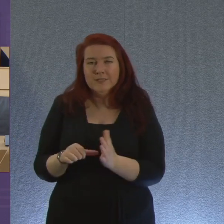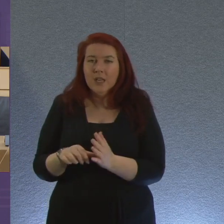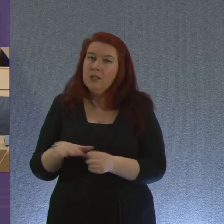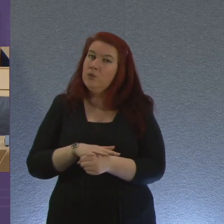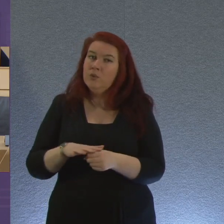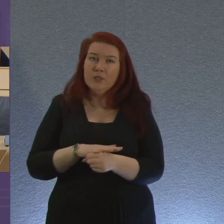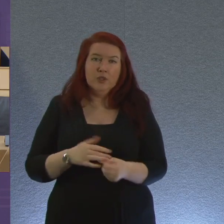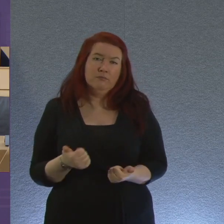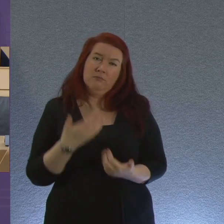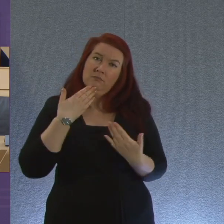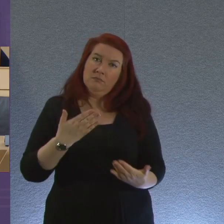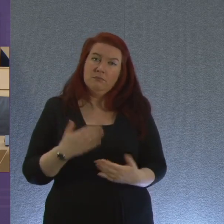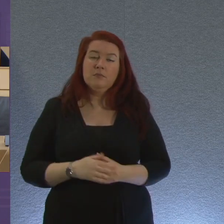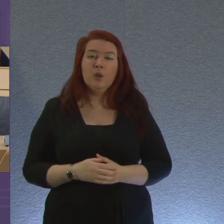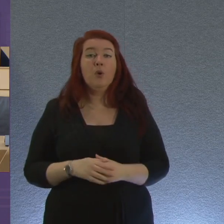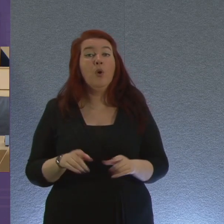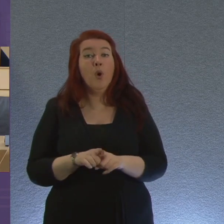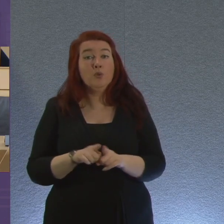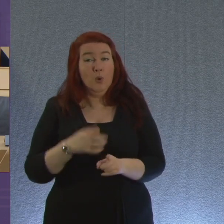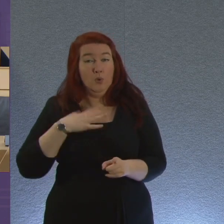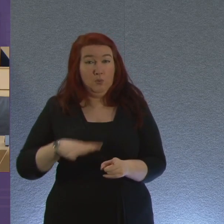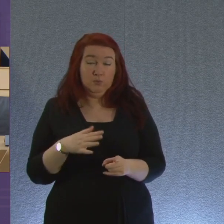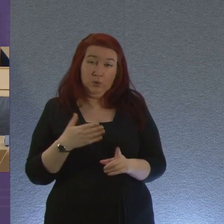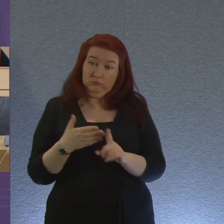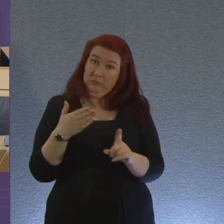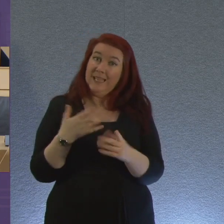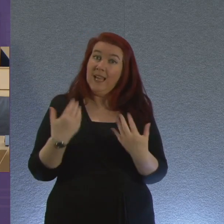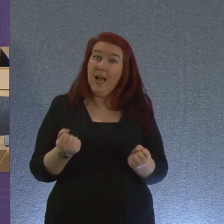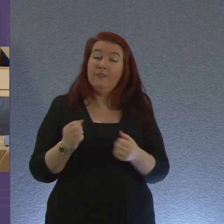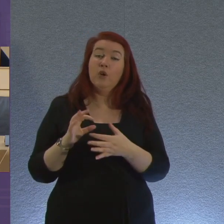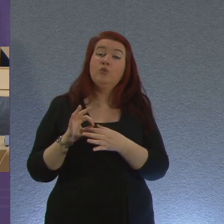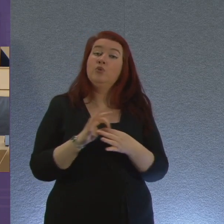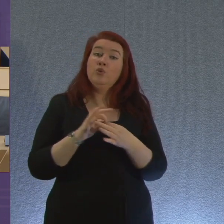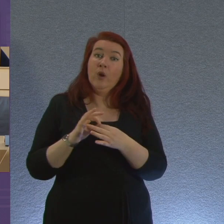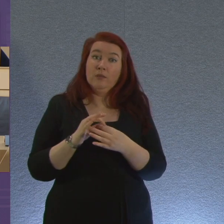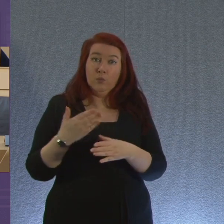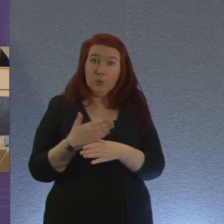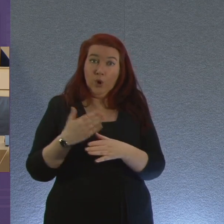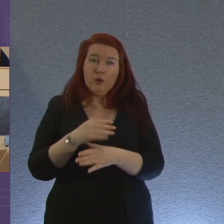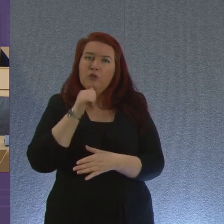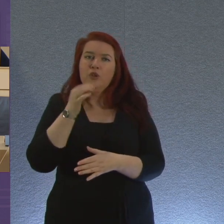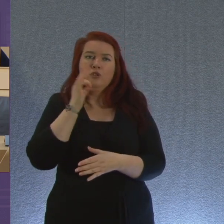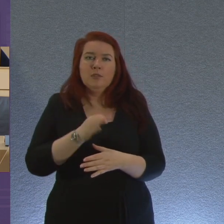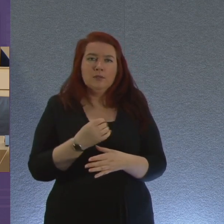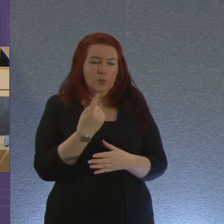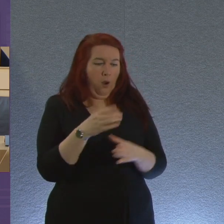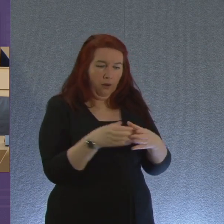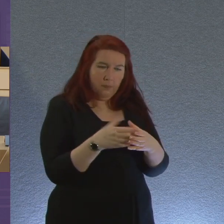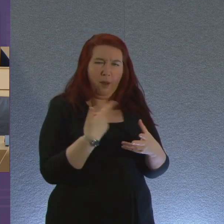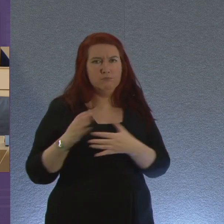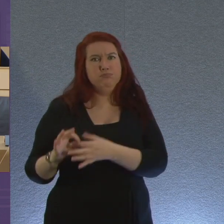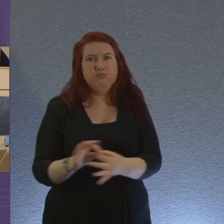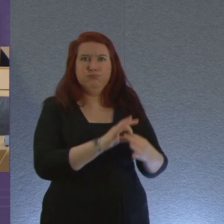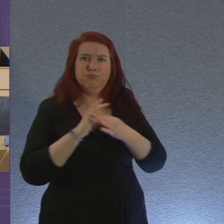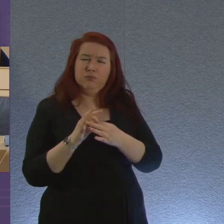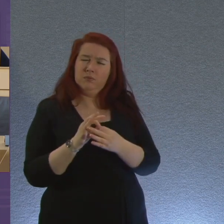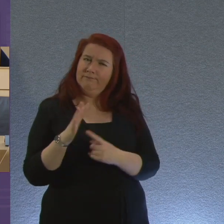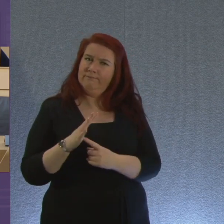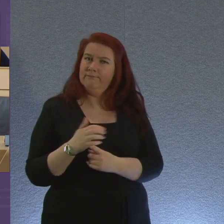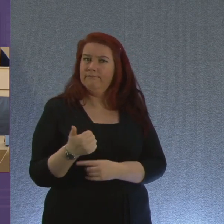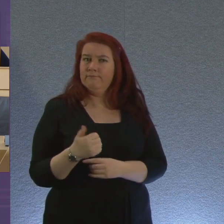and also to acknowledge the joint working that is taking place across this Parliament. I think it would be also important at this time